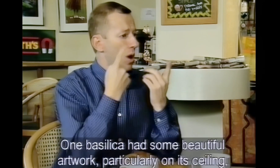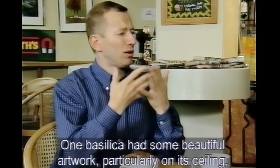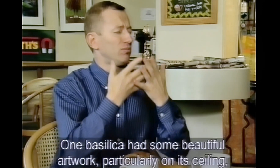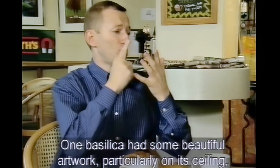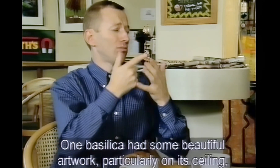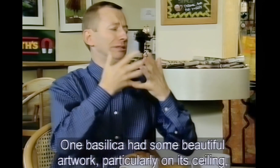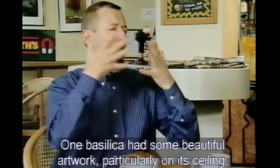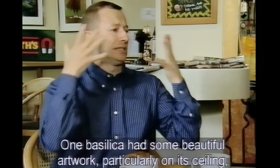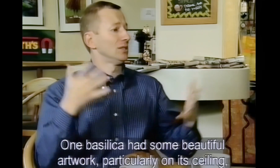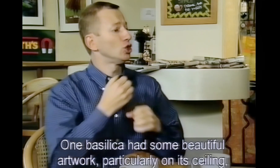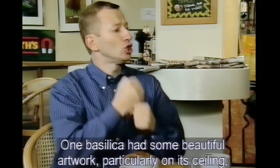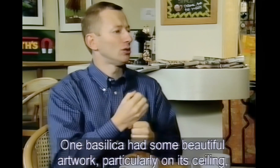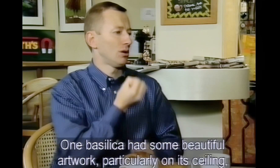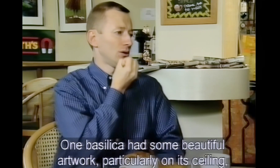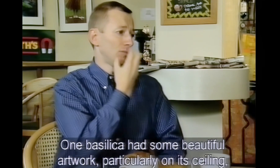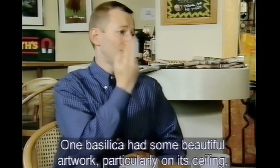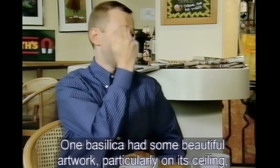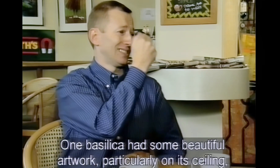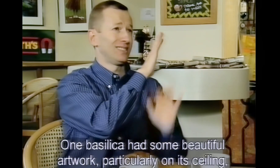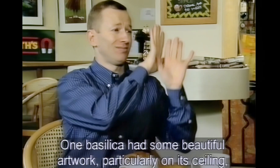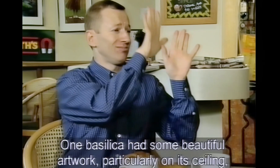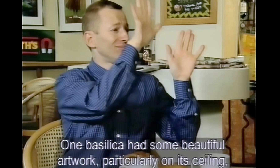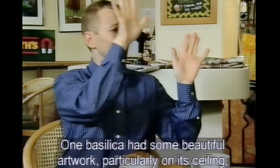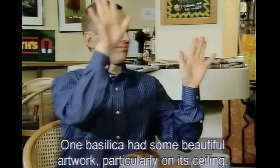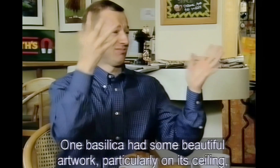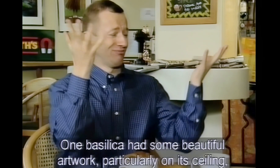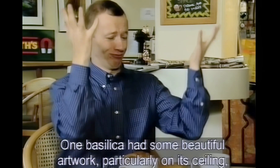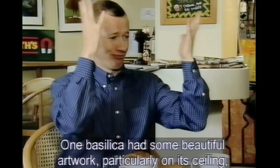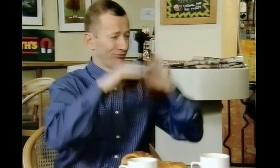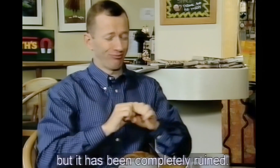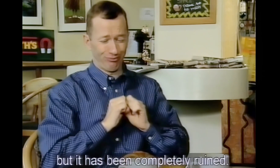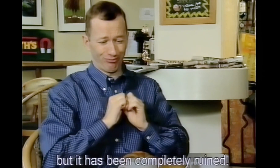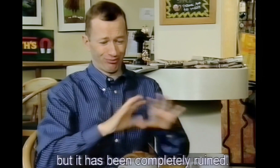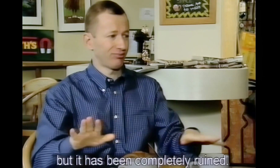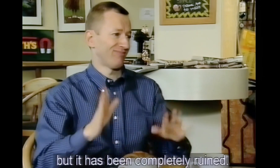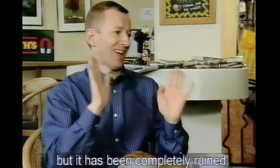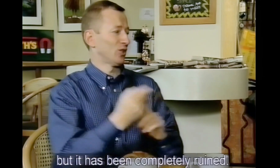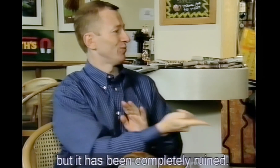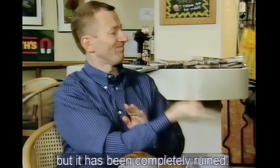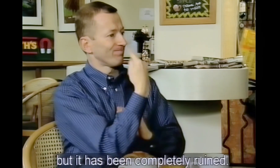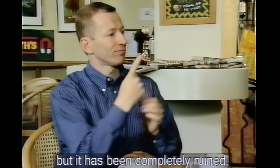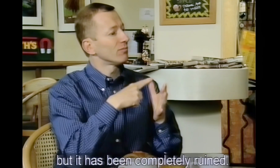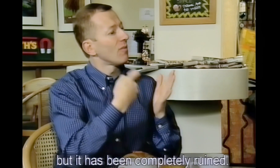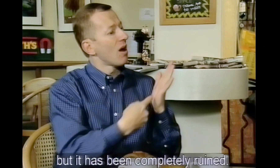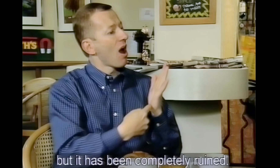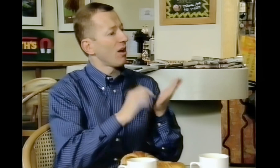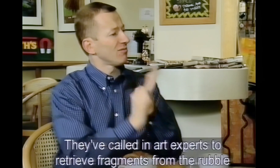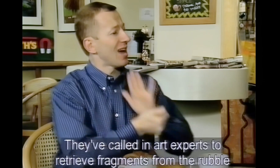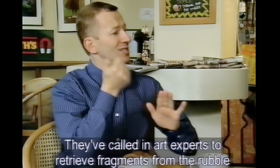ceiling, but it's all been destroyed, completely ruined. They've had to call in art experts to try